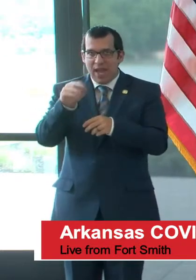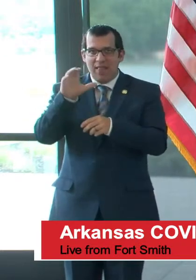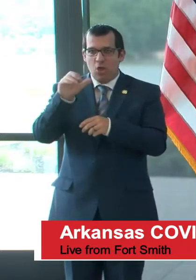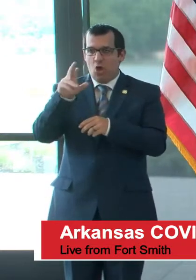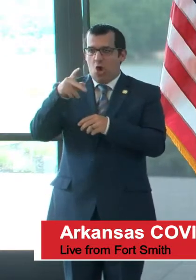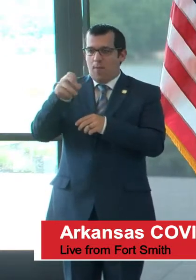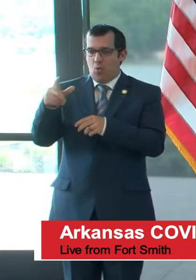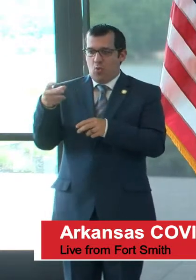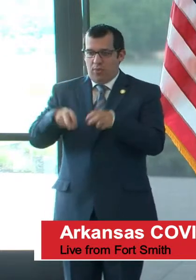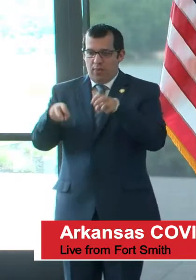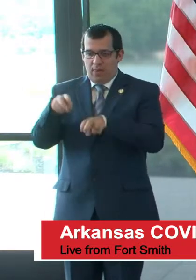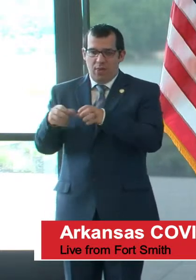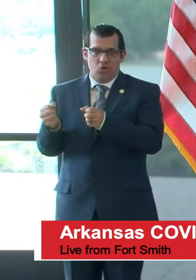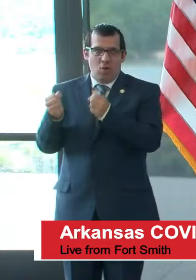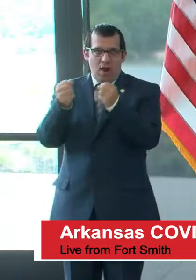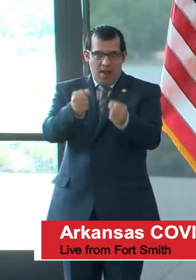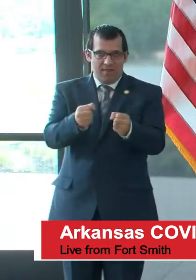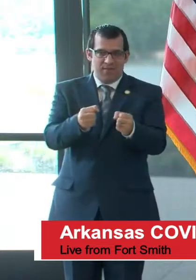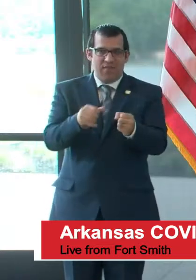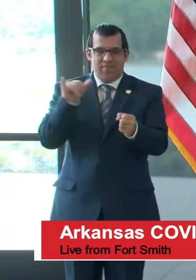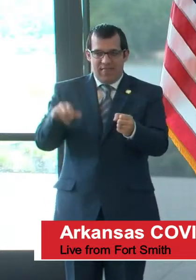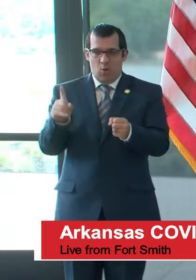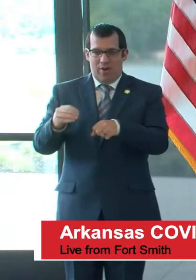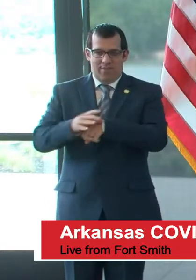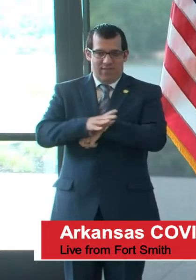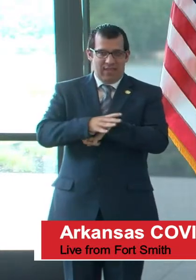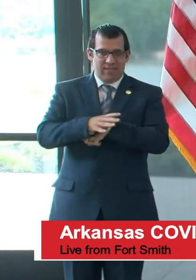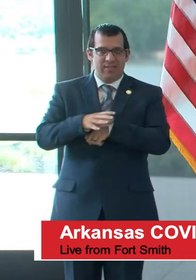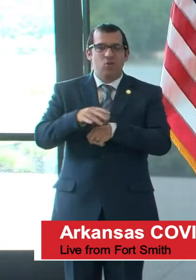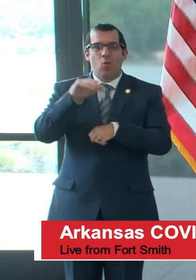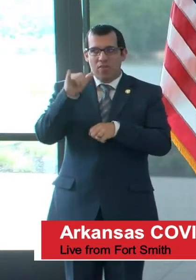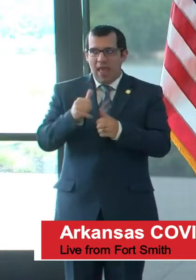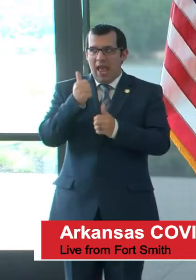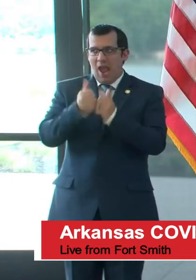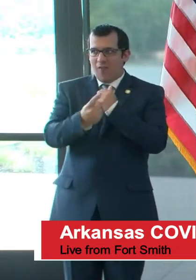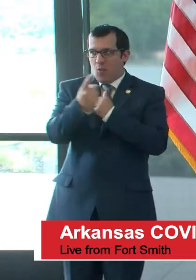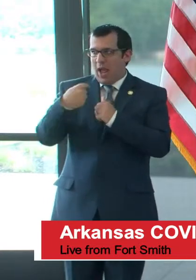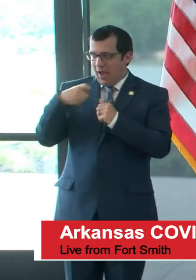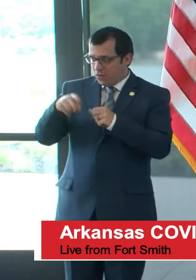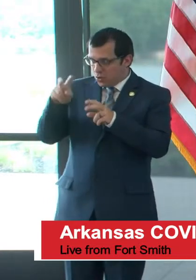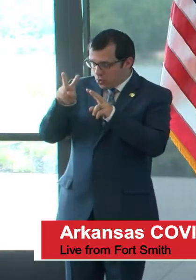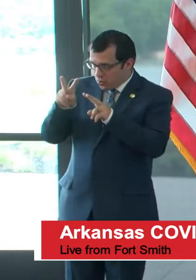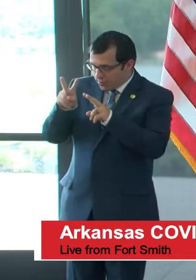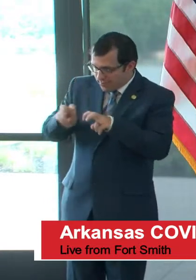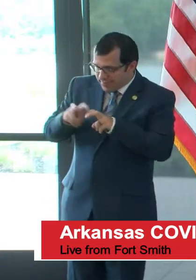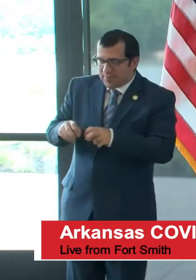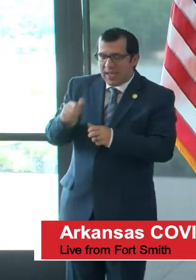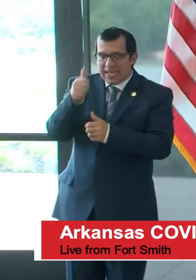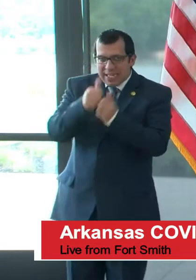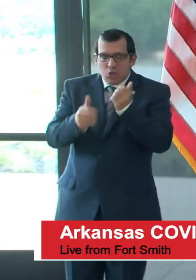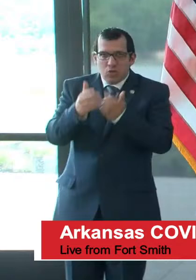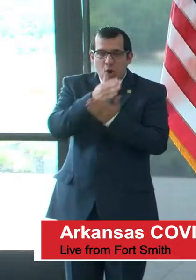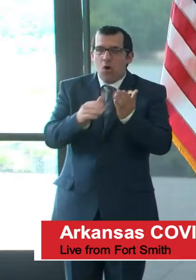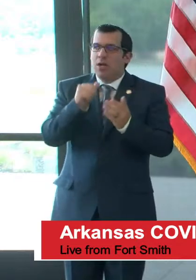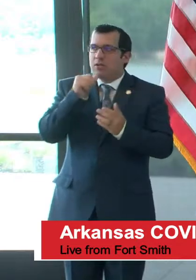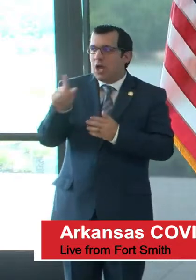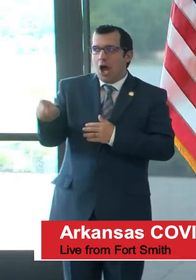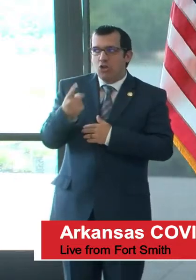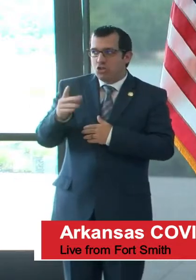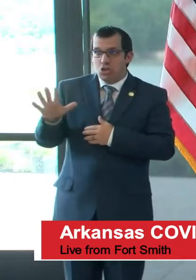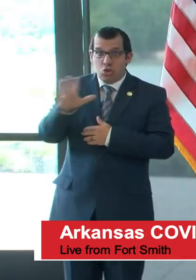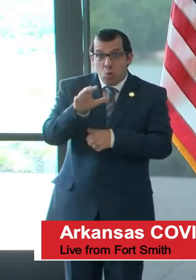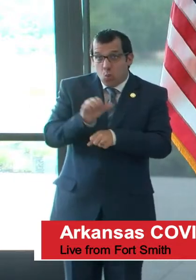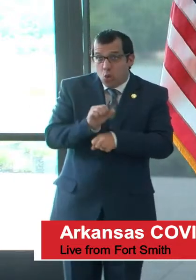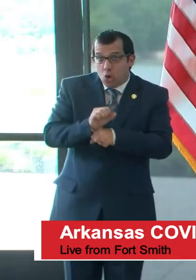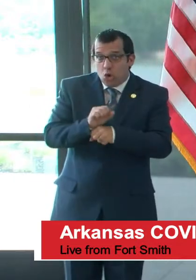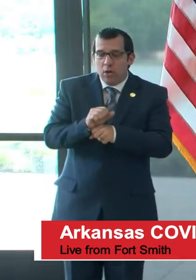carpool. And so everybody has to watch all of those aspects of life as to not just where you're working,